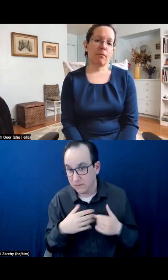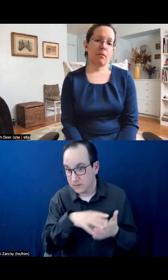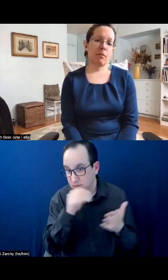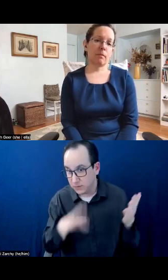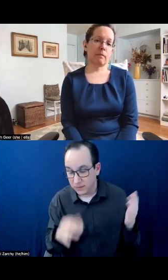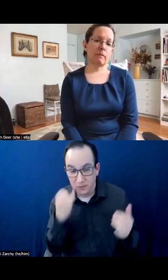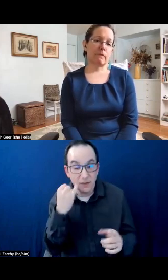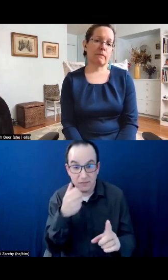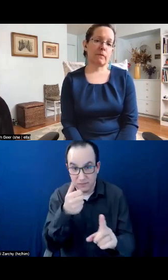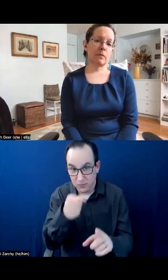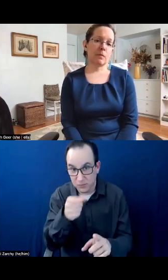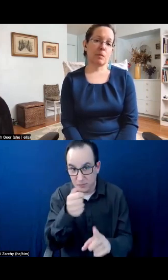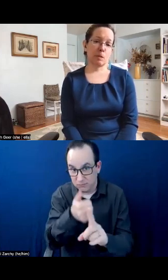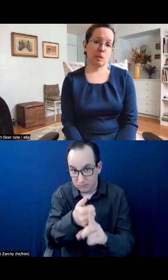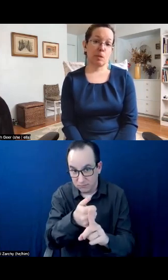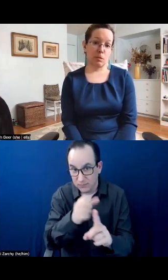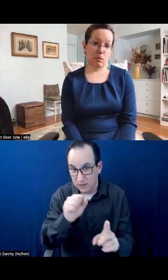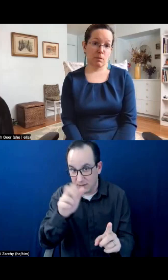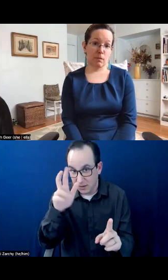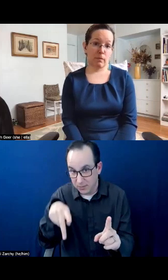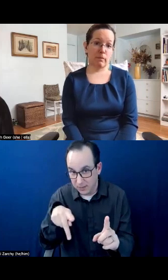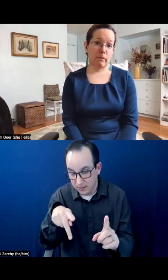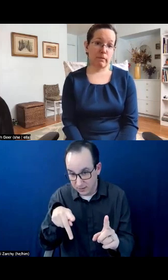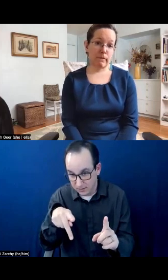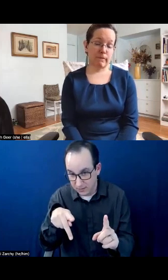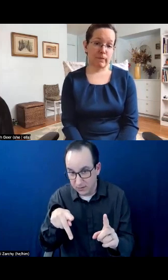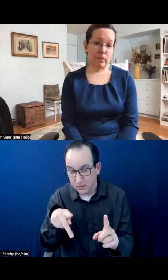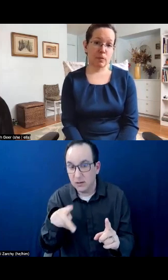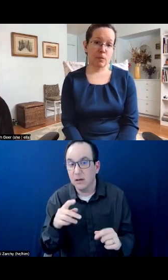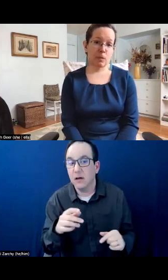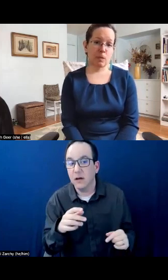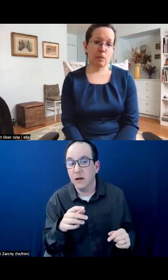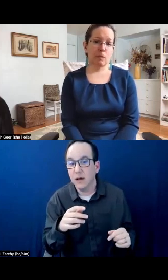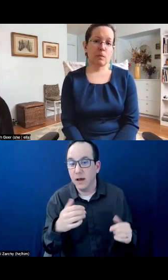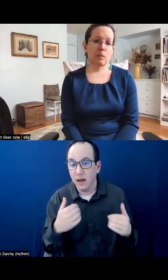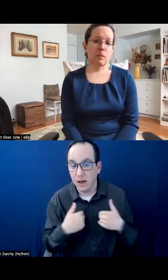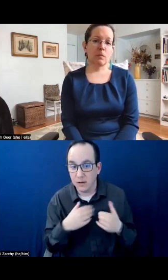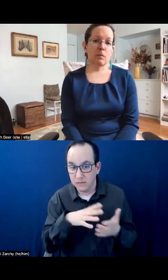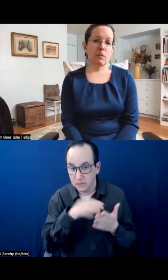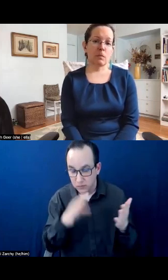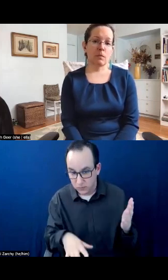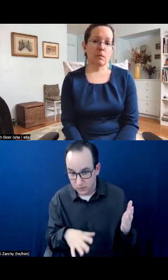But if you have a student and you as an SLP,